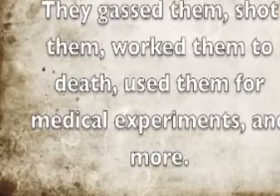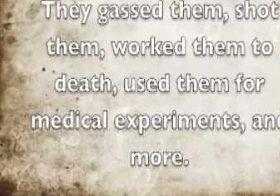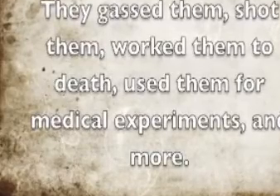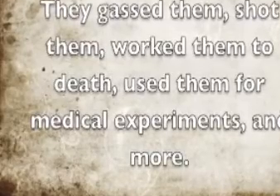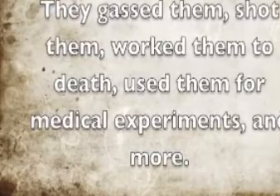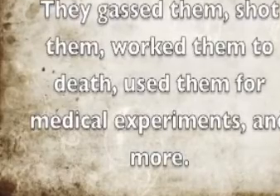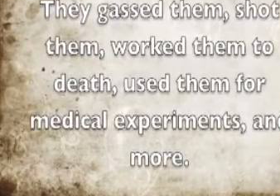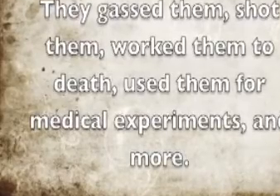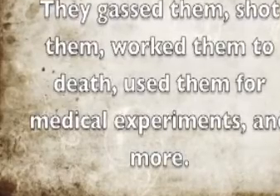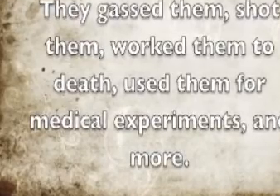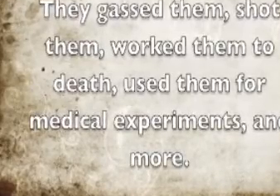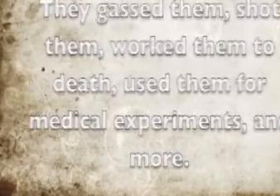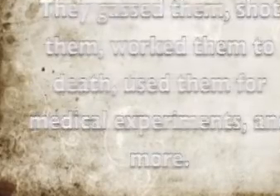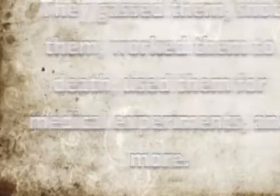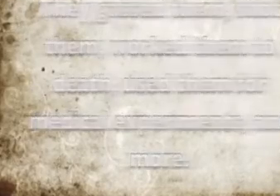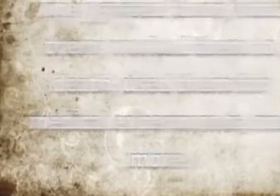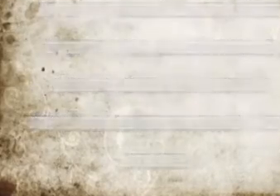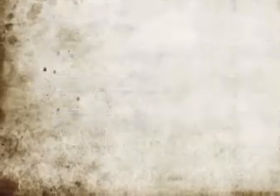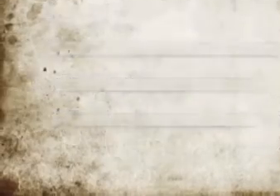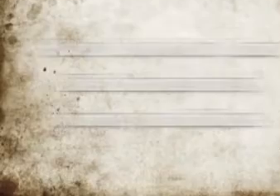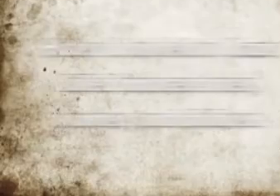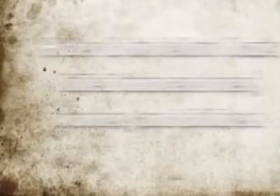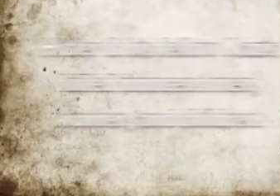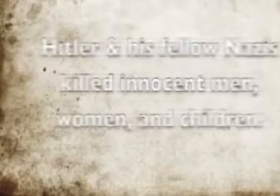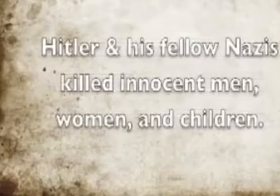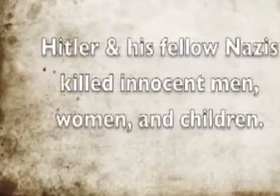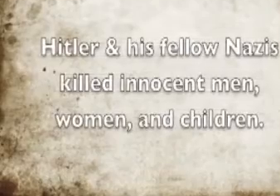homes. Scattered people